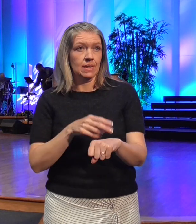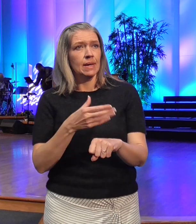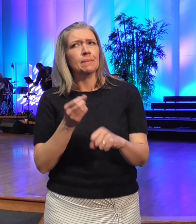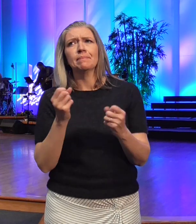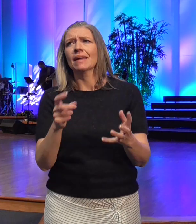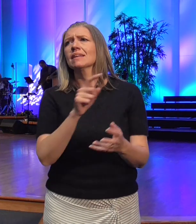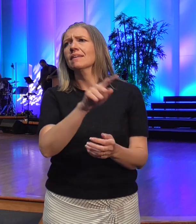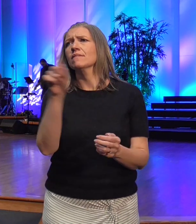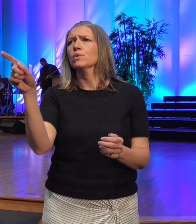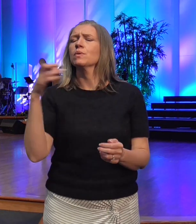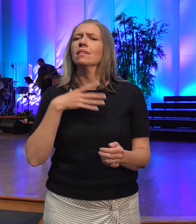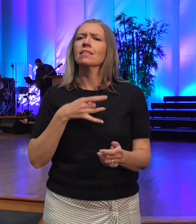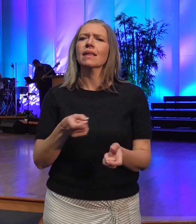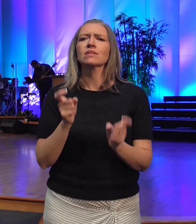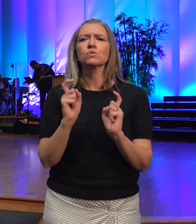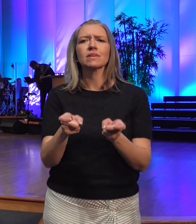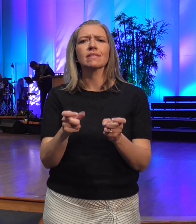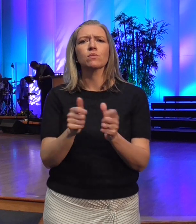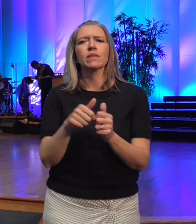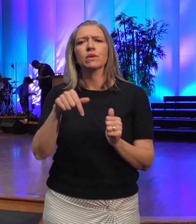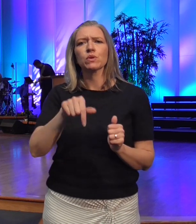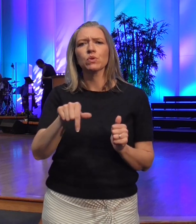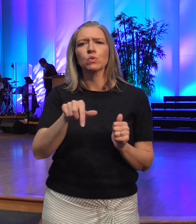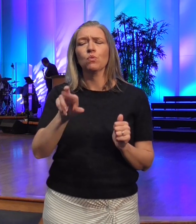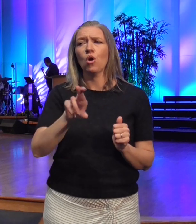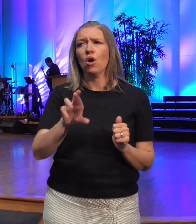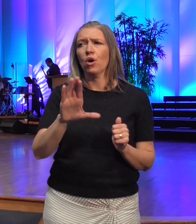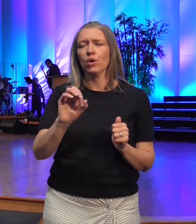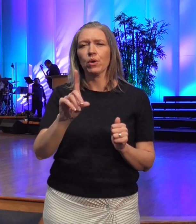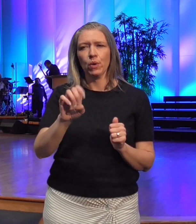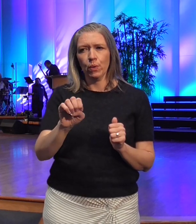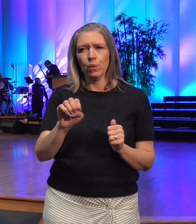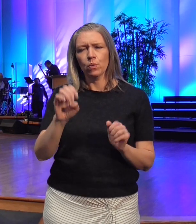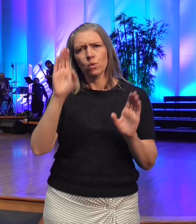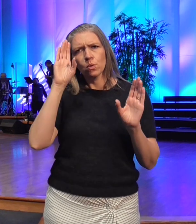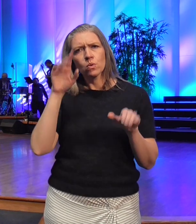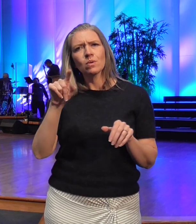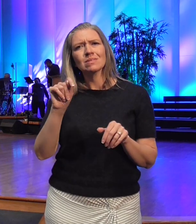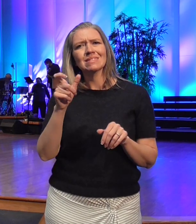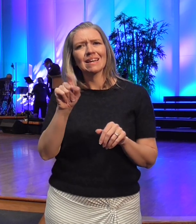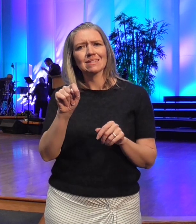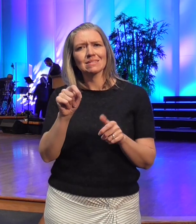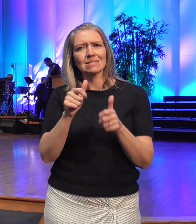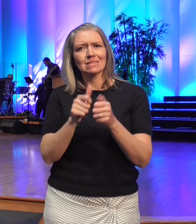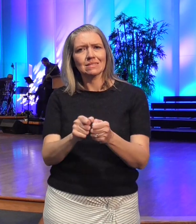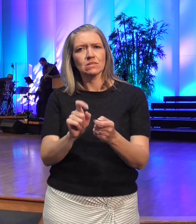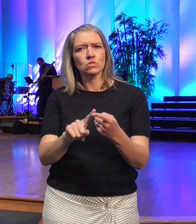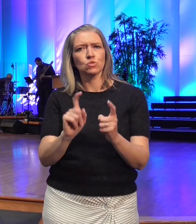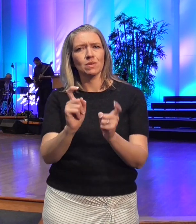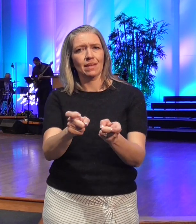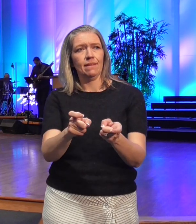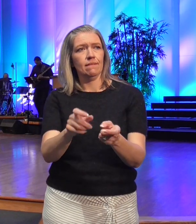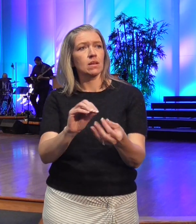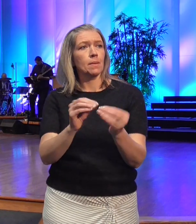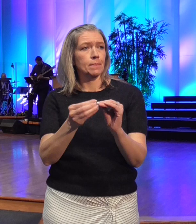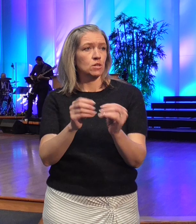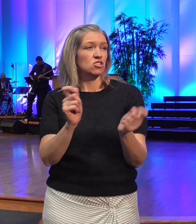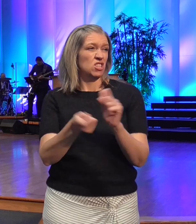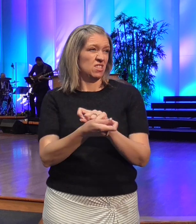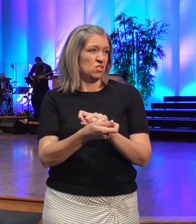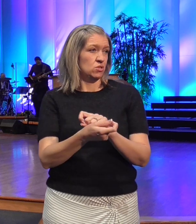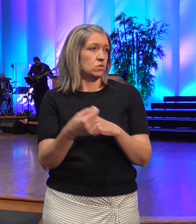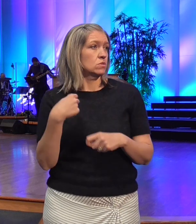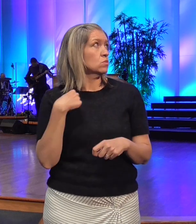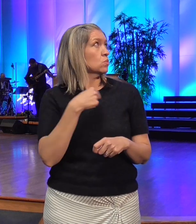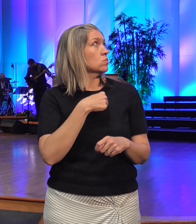you like to give through a QR code. Just note that our text to give number has changed. Like, we're regular text to give people,